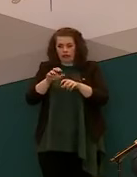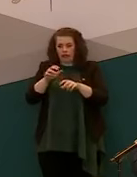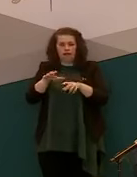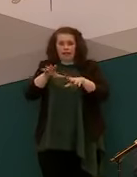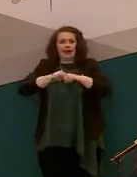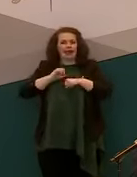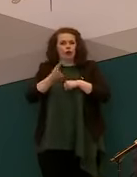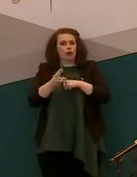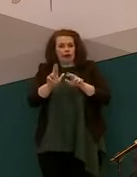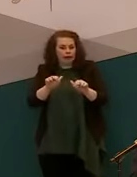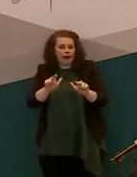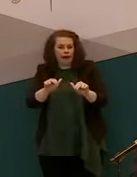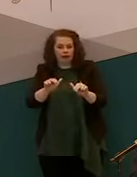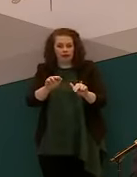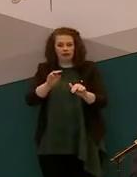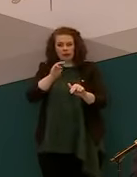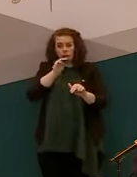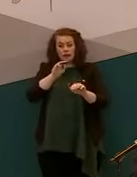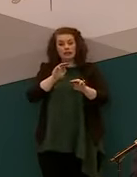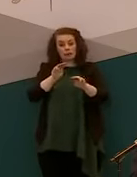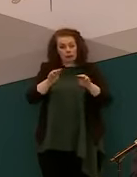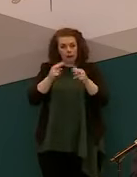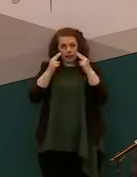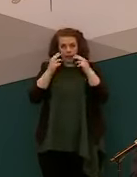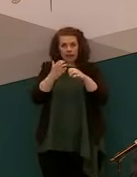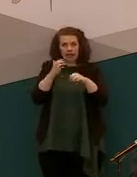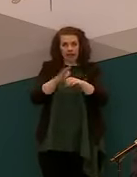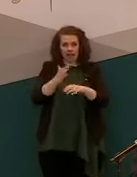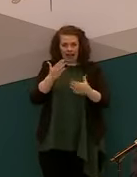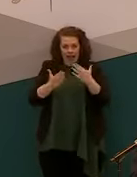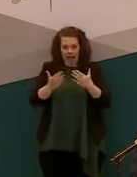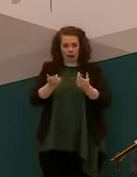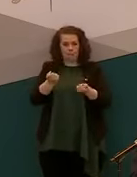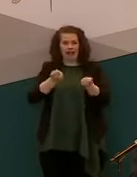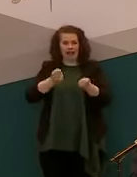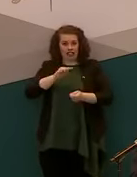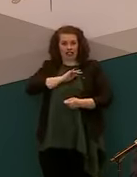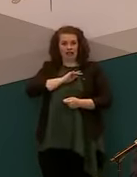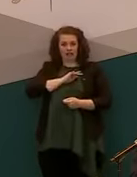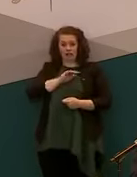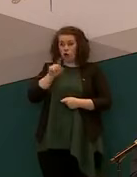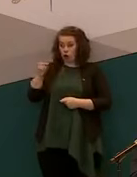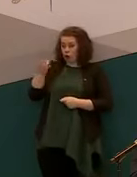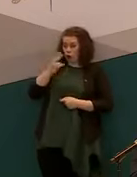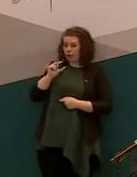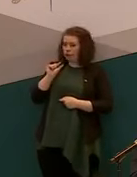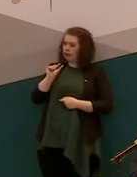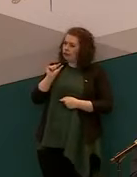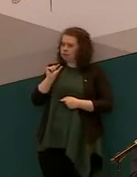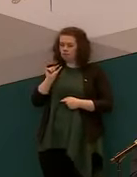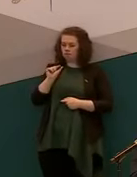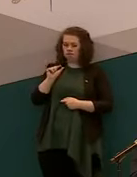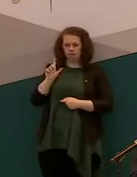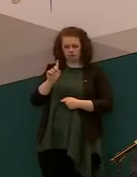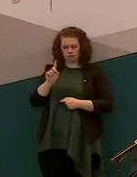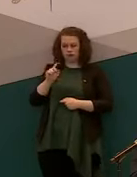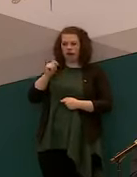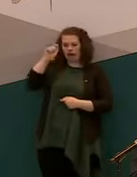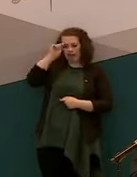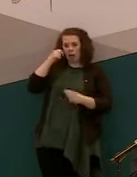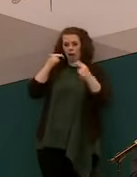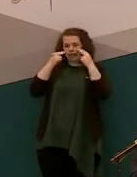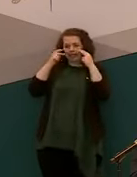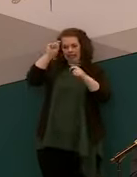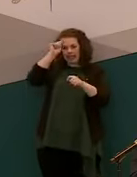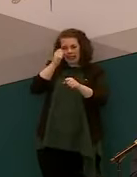to behave in ways which transmit the virus. So to turn the question on its head, we need to think about not